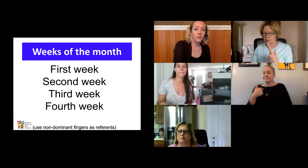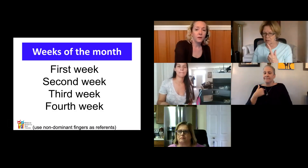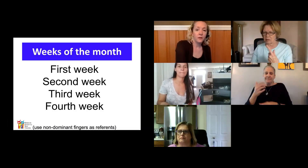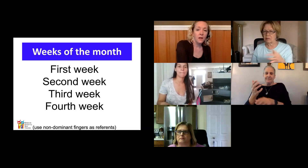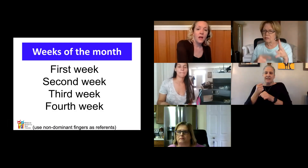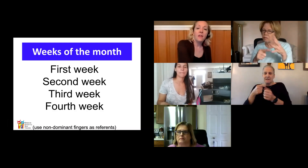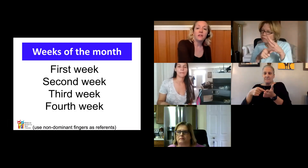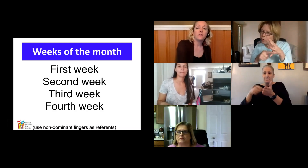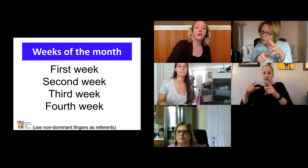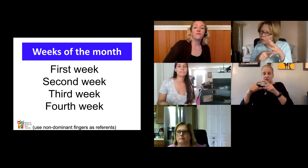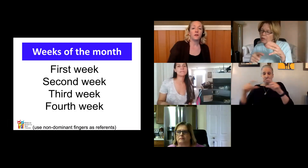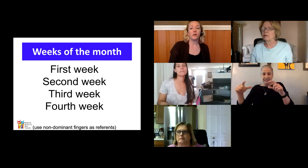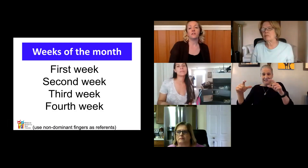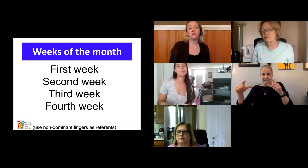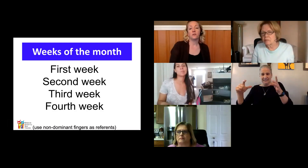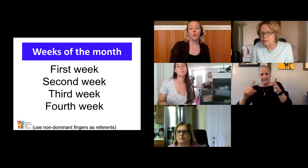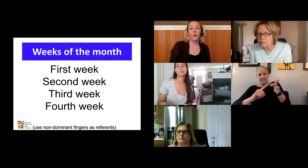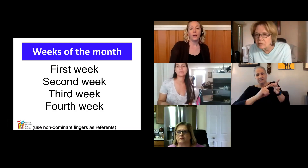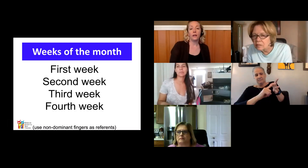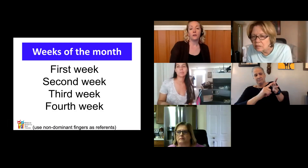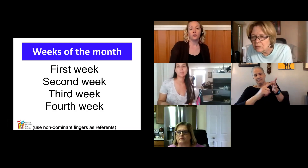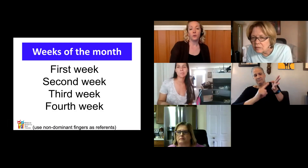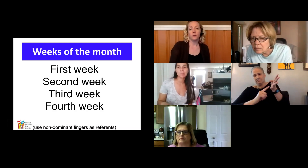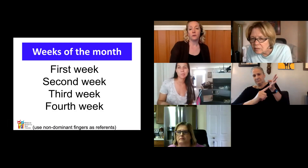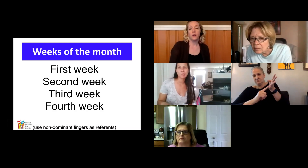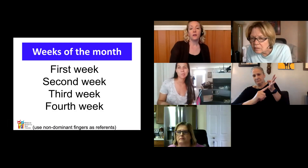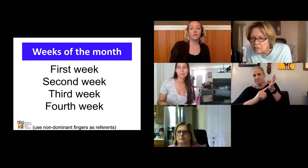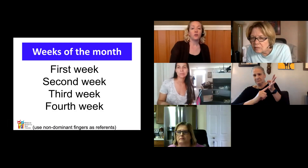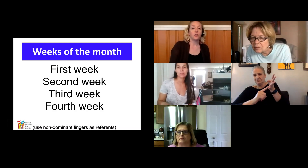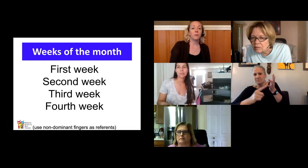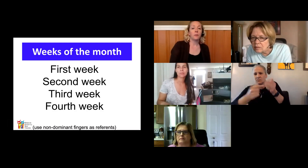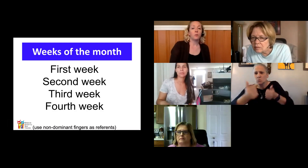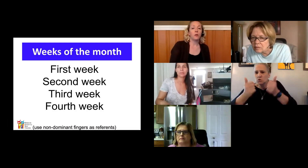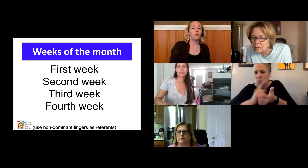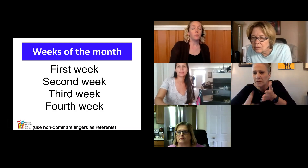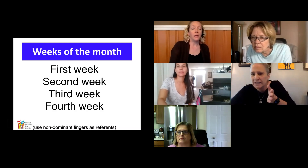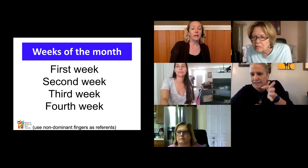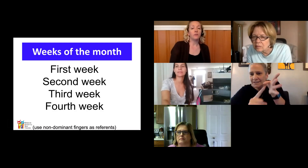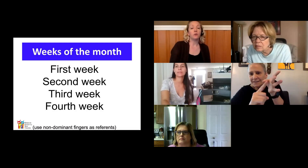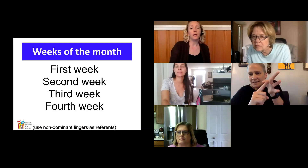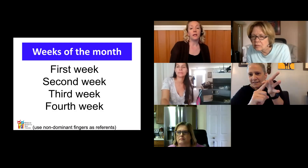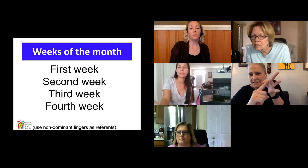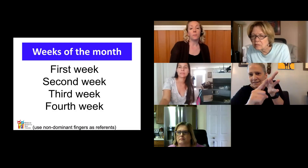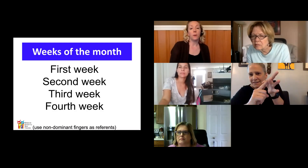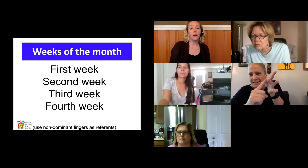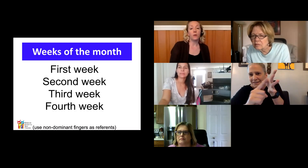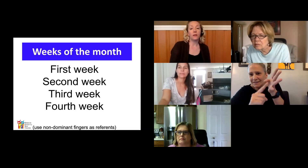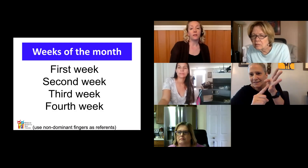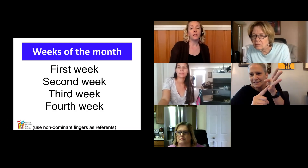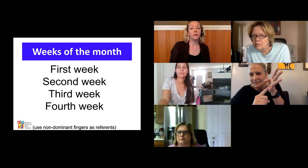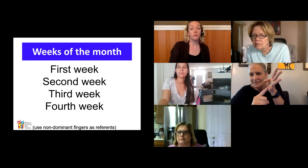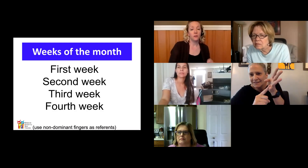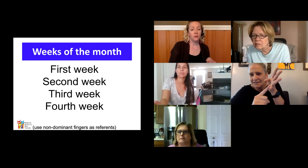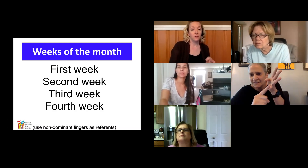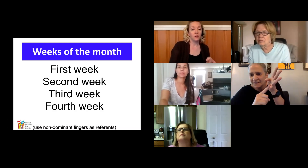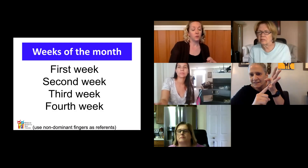And that's a very efficient way to do it. If you're talking about maybe when you get paid, if you get paid bi-weekly, you